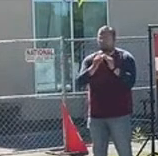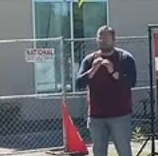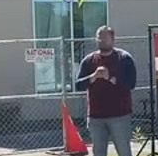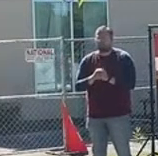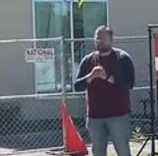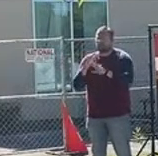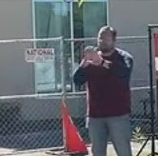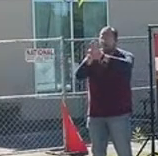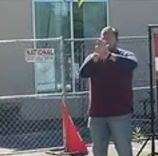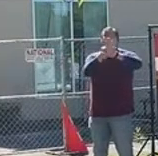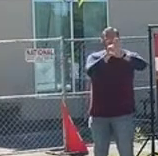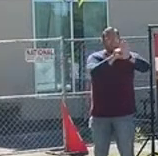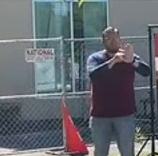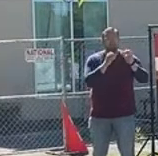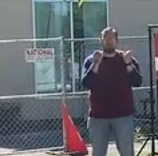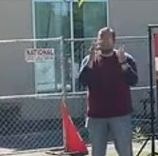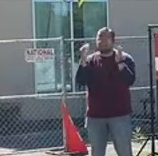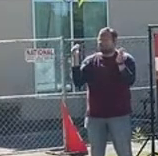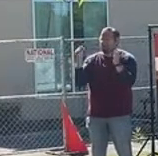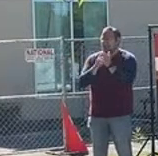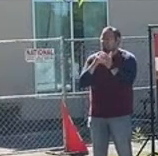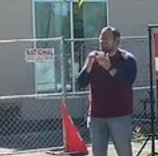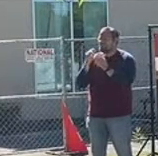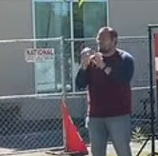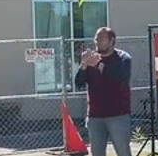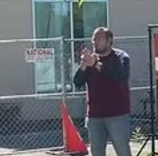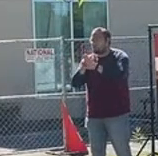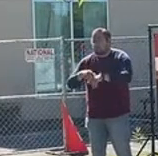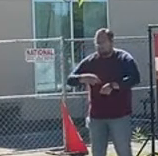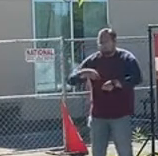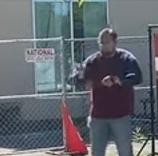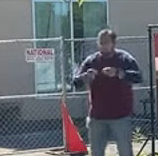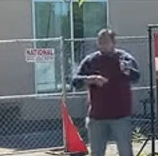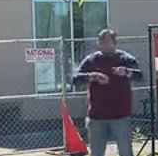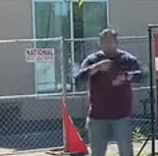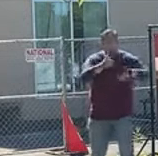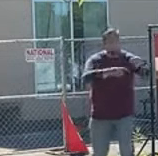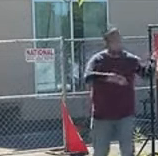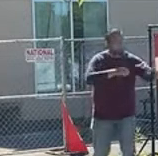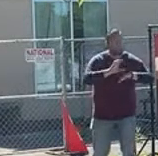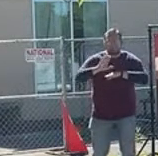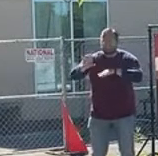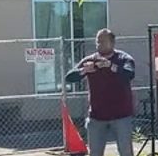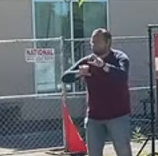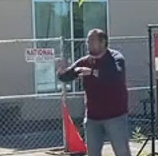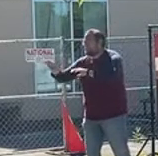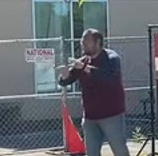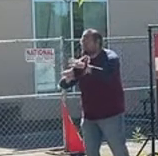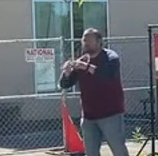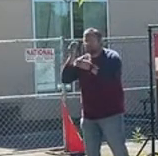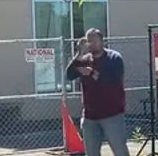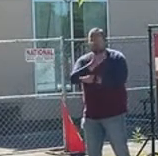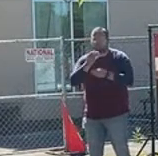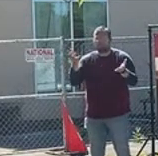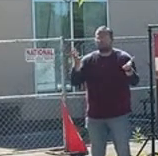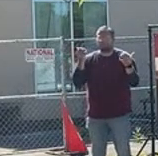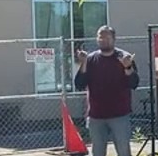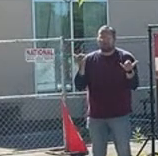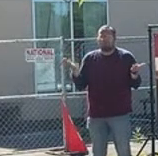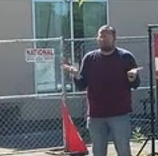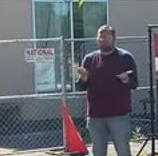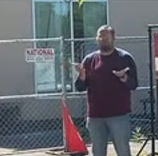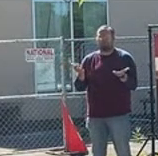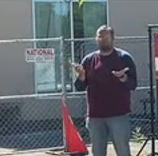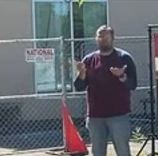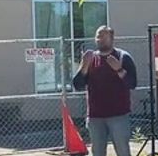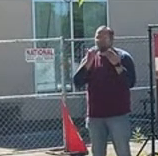knocking on thousands of doors and passing out volumes and volumes of information got us to the point where we are. And